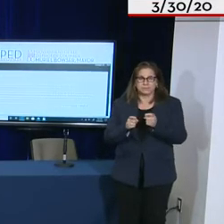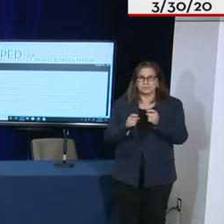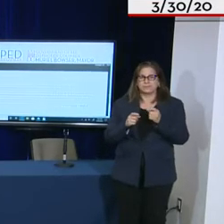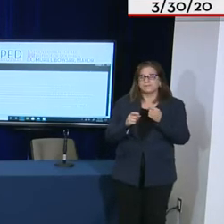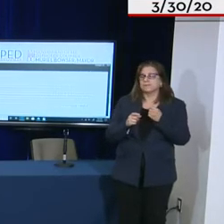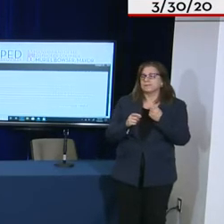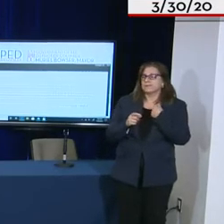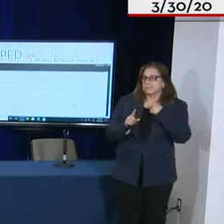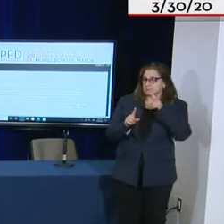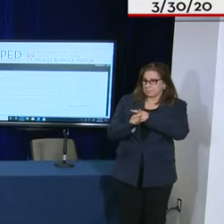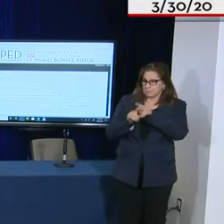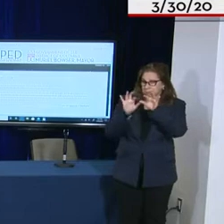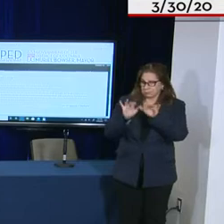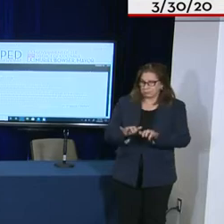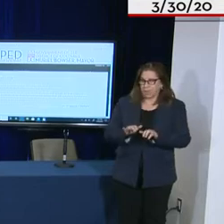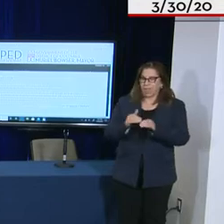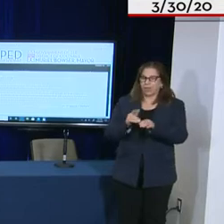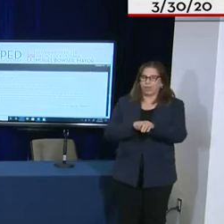out early April.